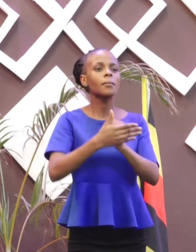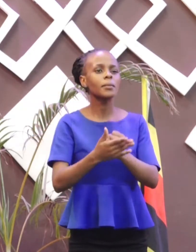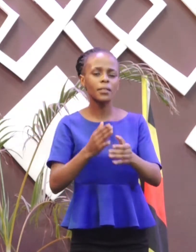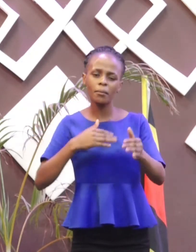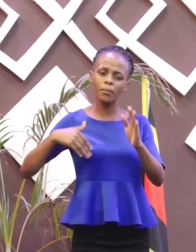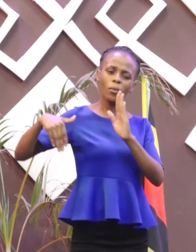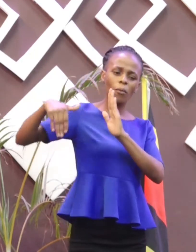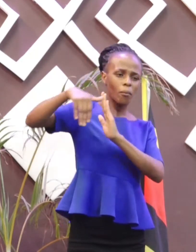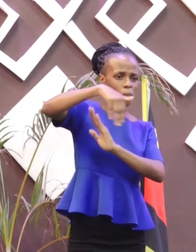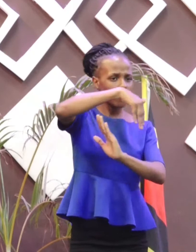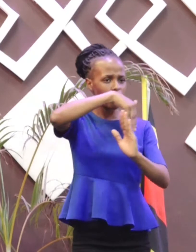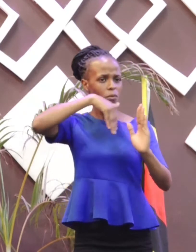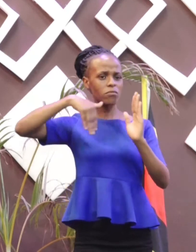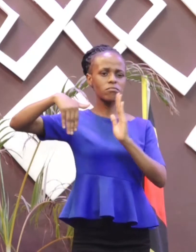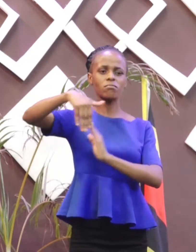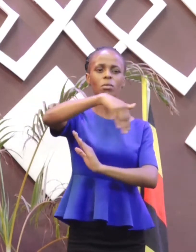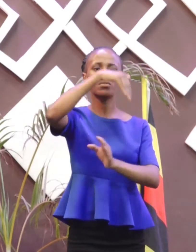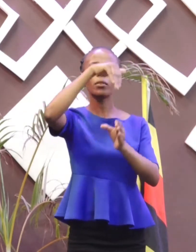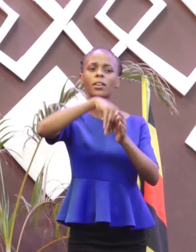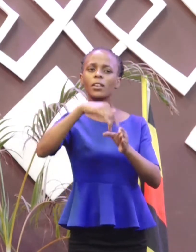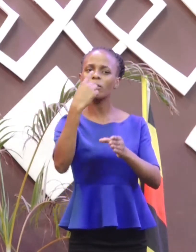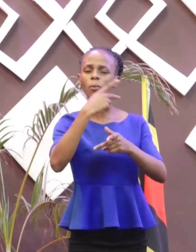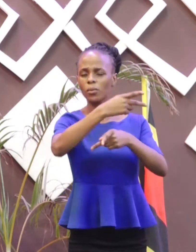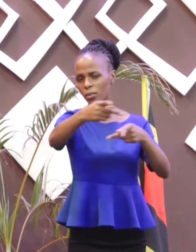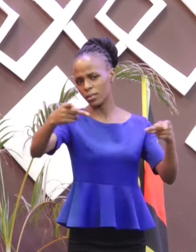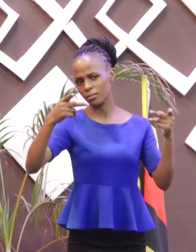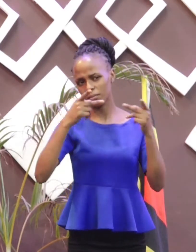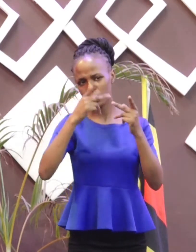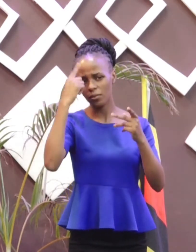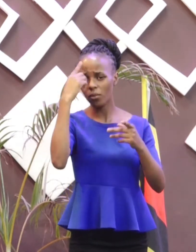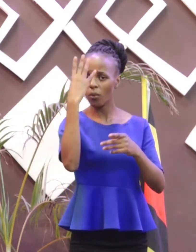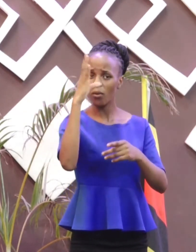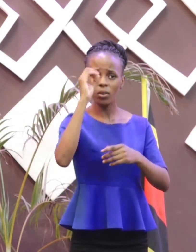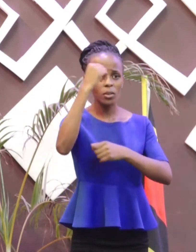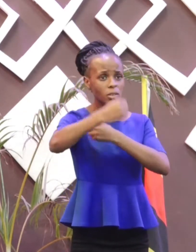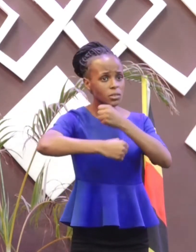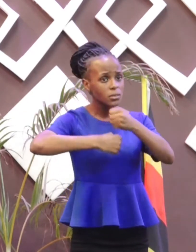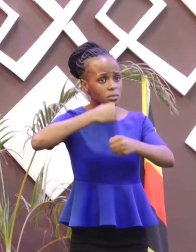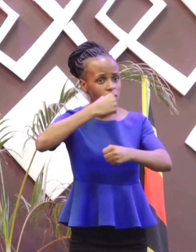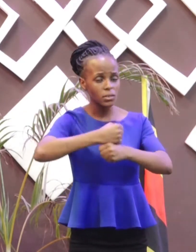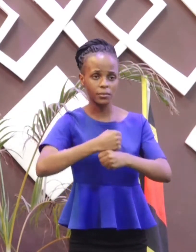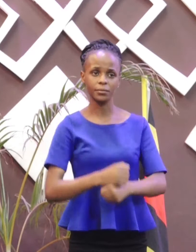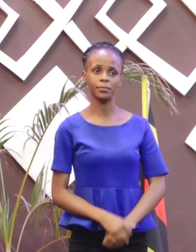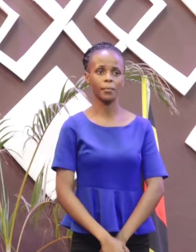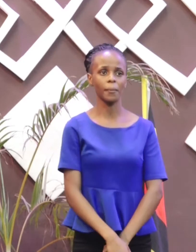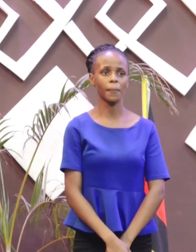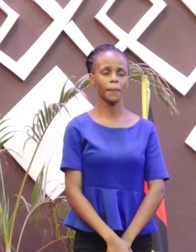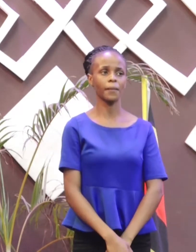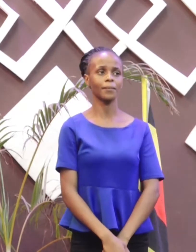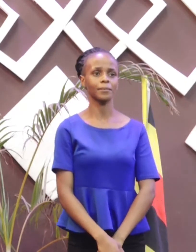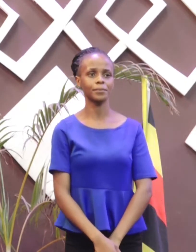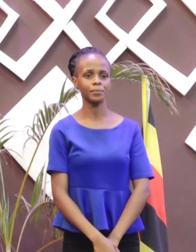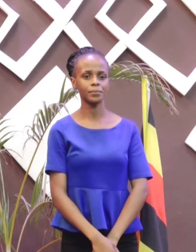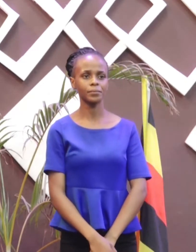over 40 years. Singo weteeka mu kifo kya Musa noberanga gwayitiddwa kubanga okulembera abantu okubajja